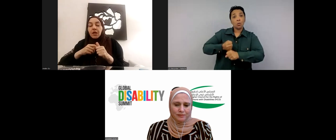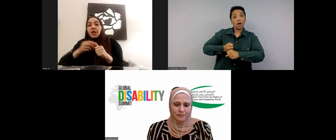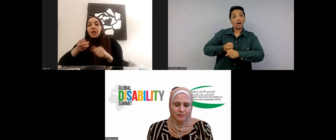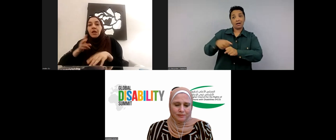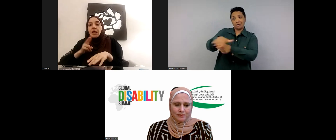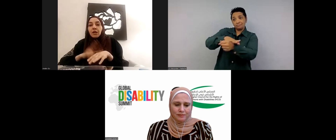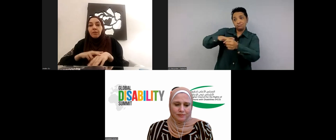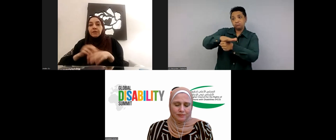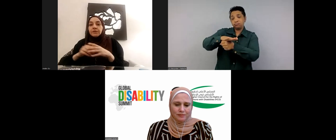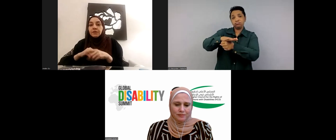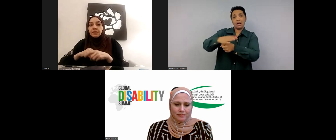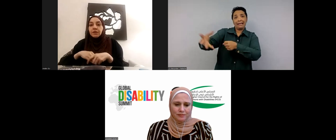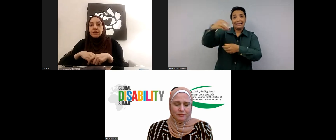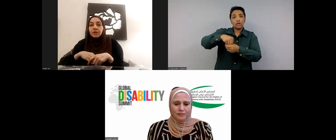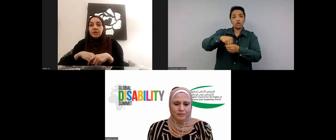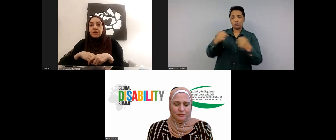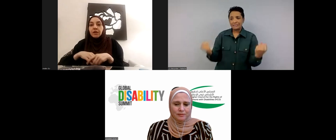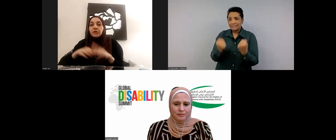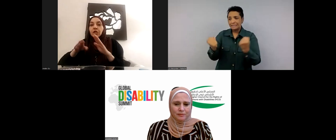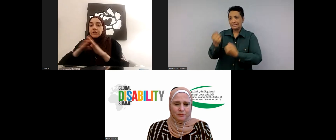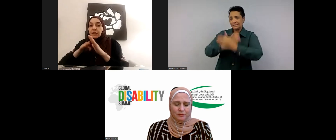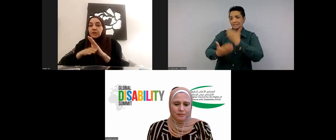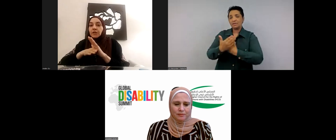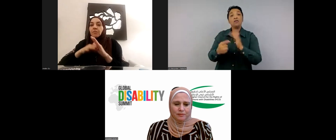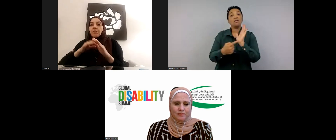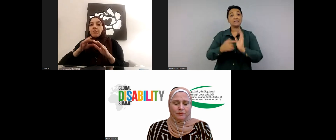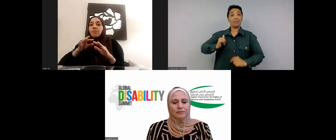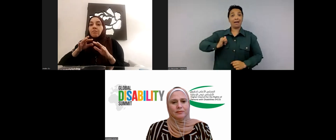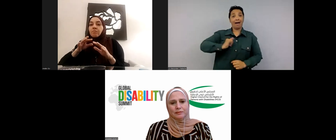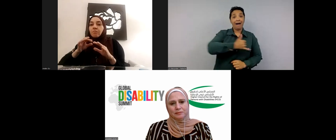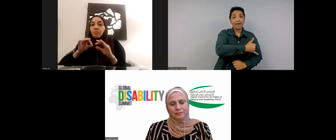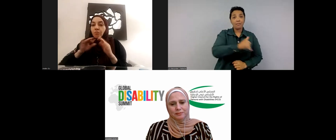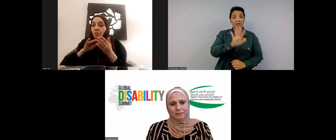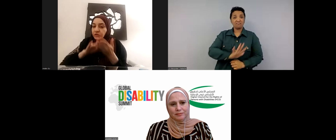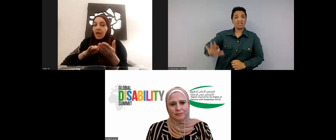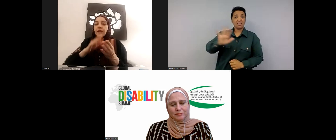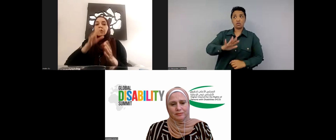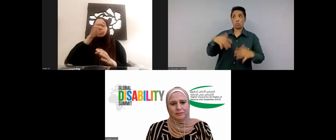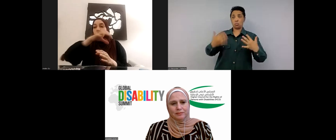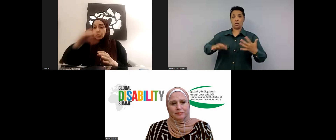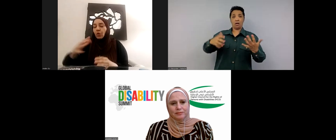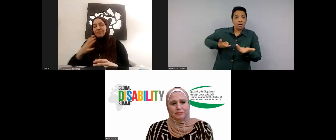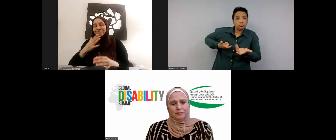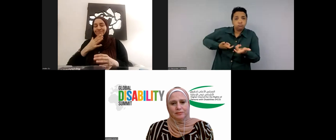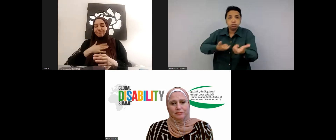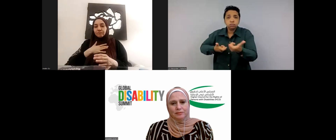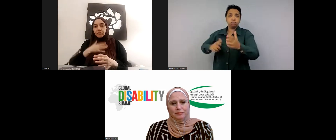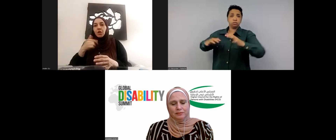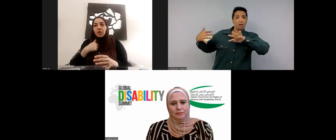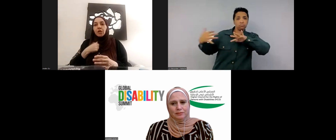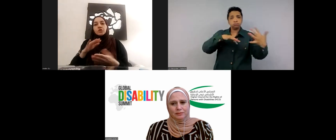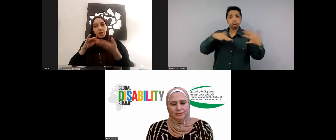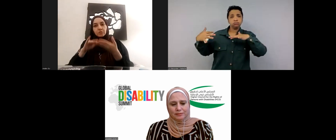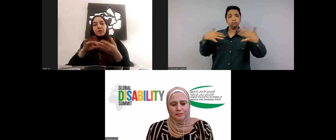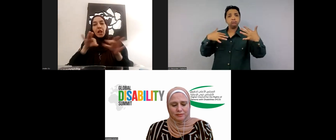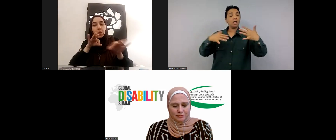big swaths of the Arab world who are suffering from crises and armed conflict. Some of the Arab